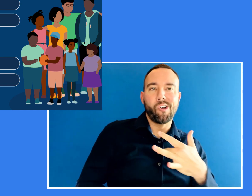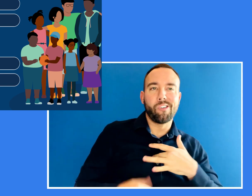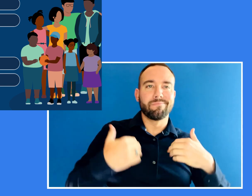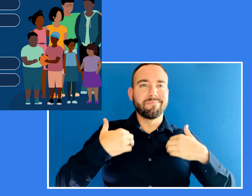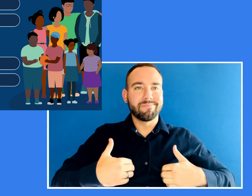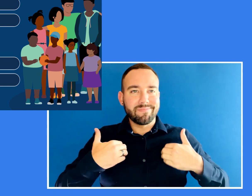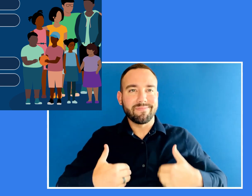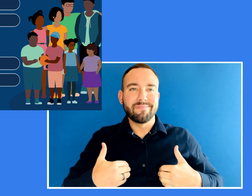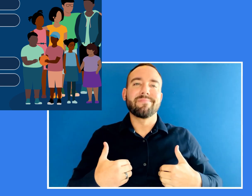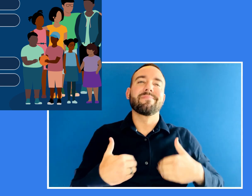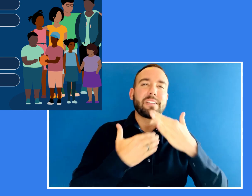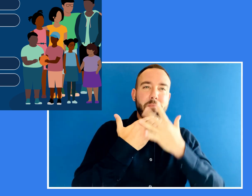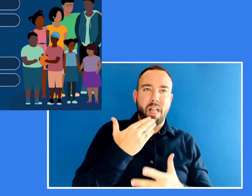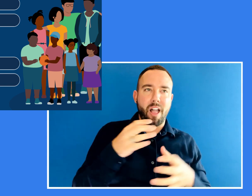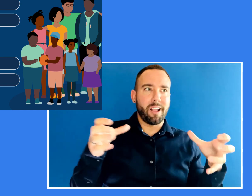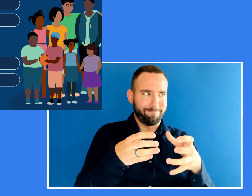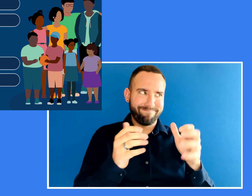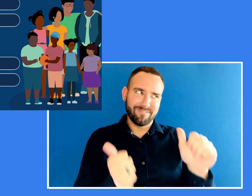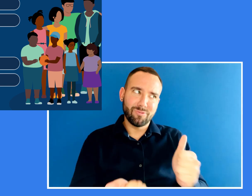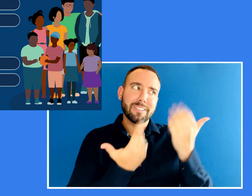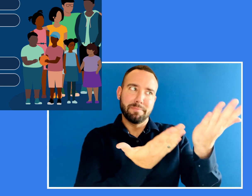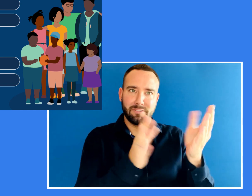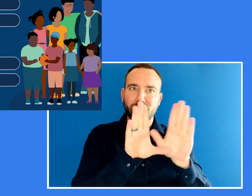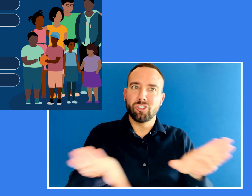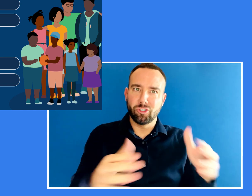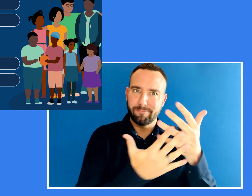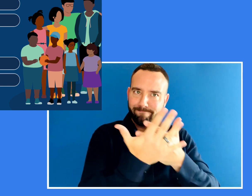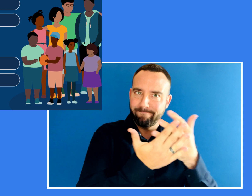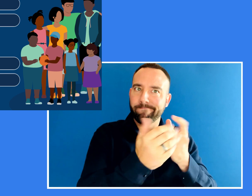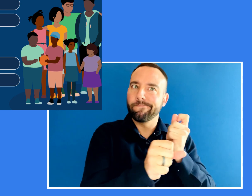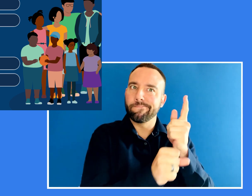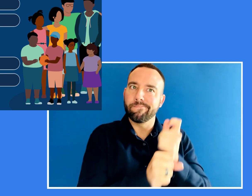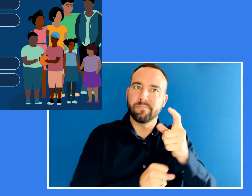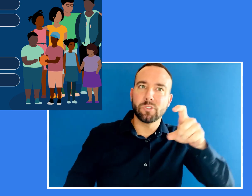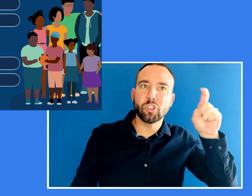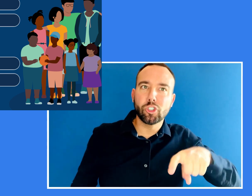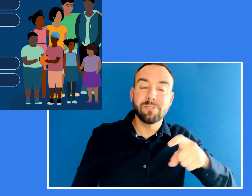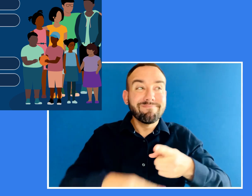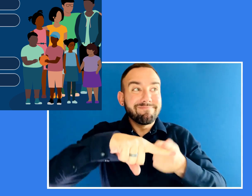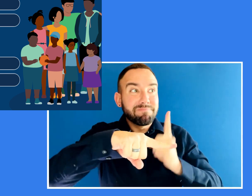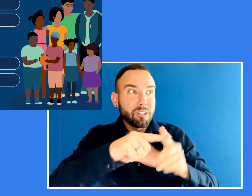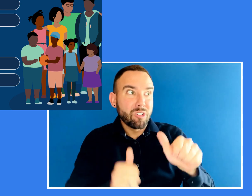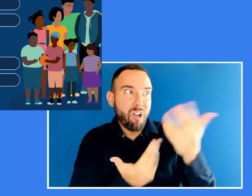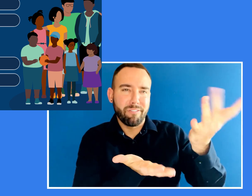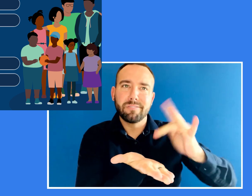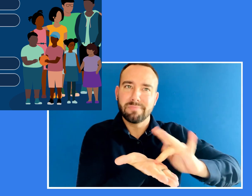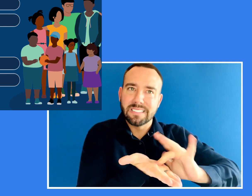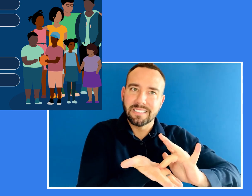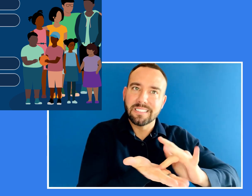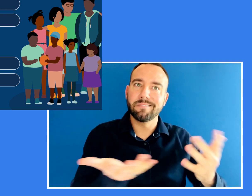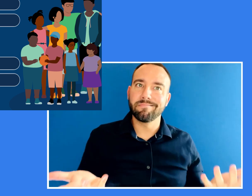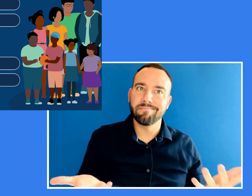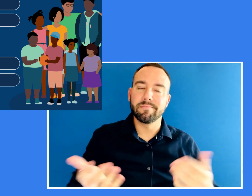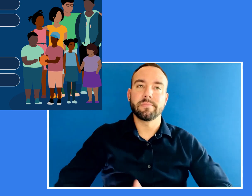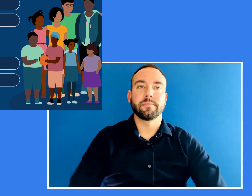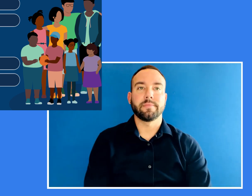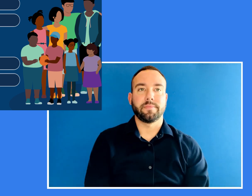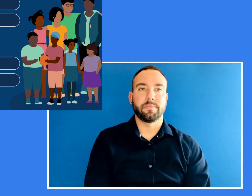that children with Sickle Cell Anemia have annual TCD screenings and that they be offered hydroxyurea treatment.